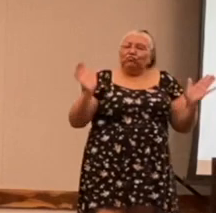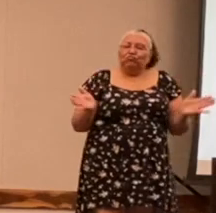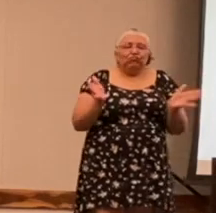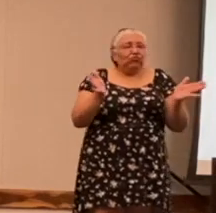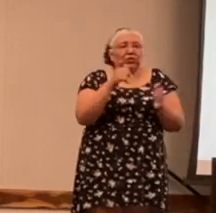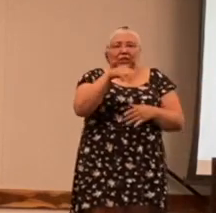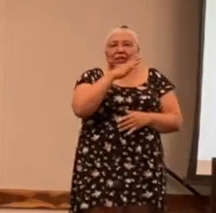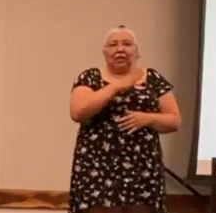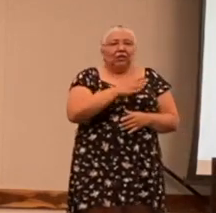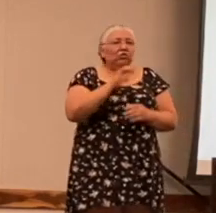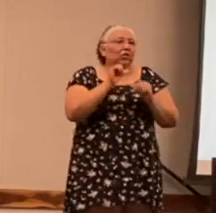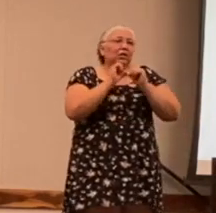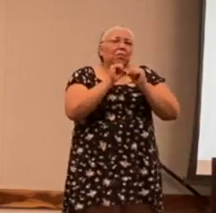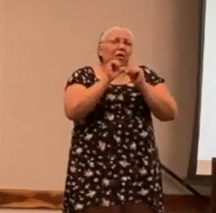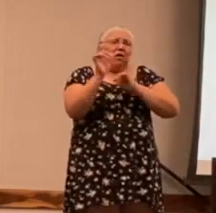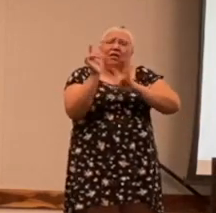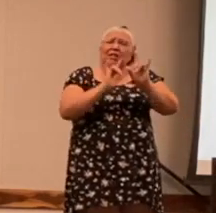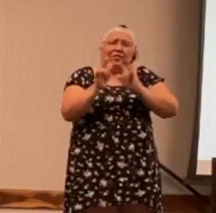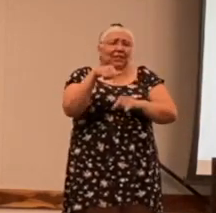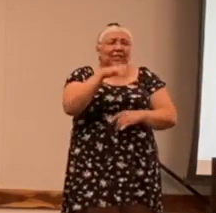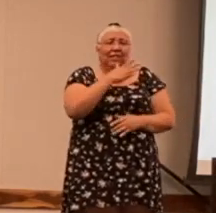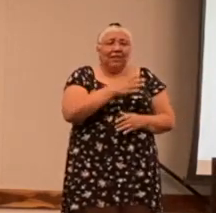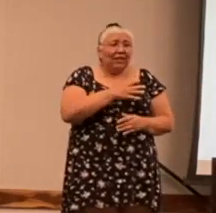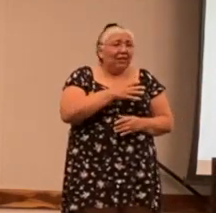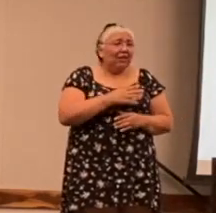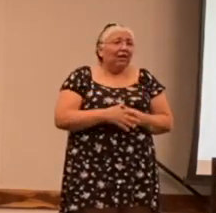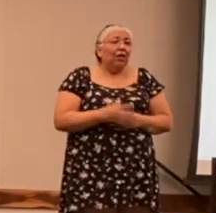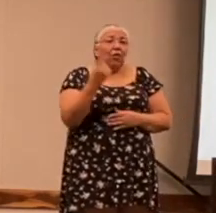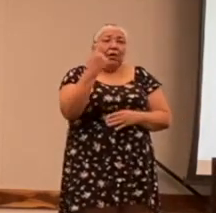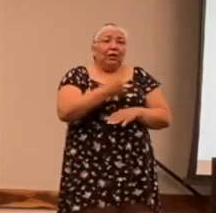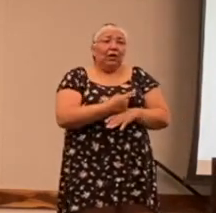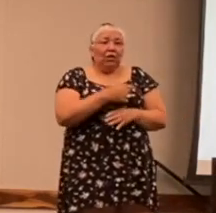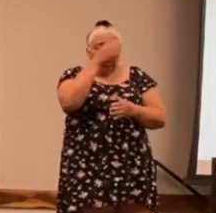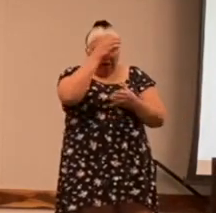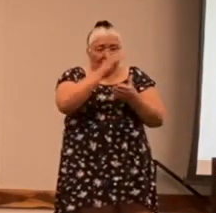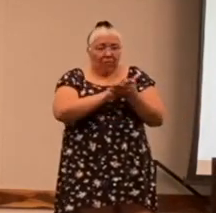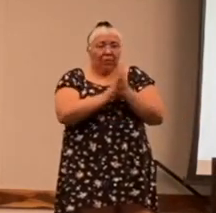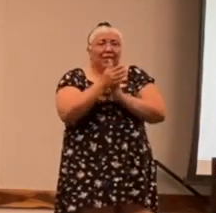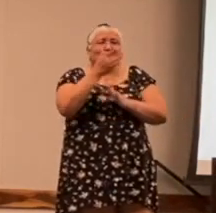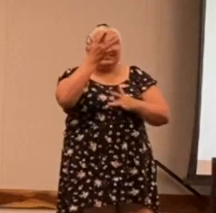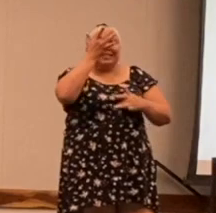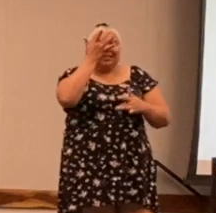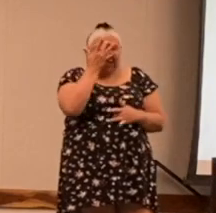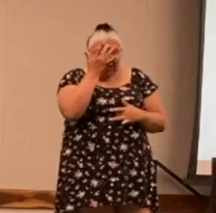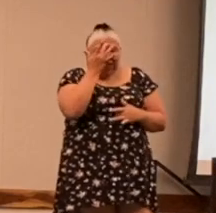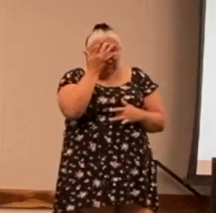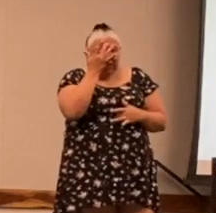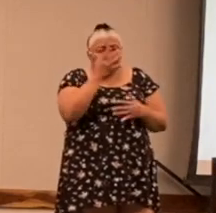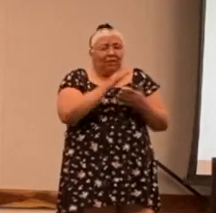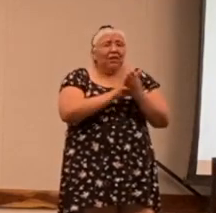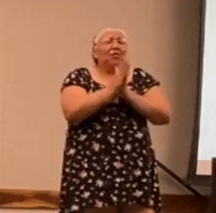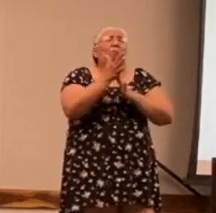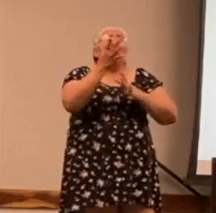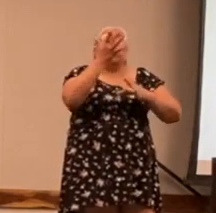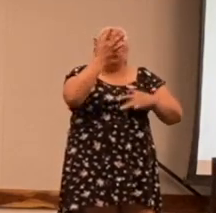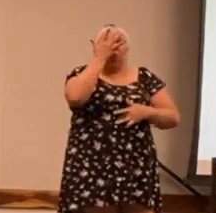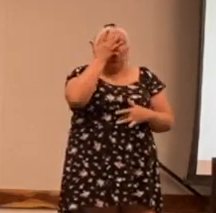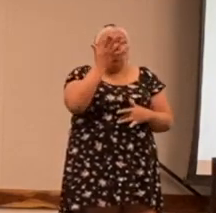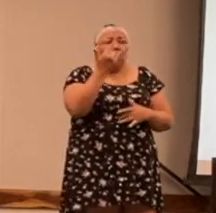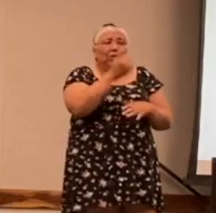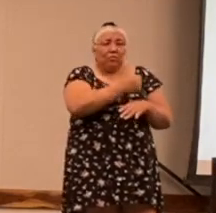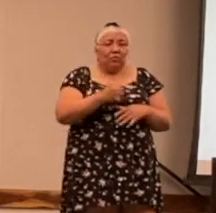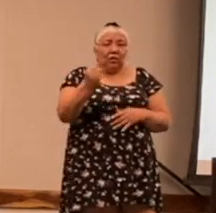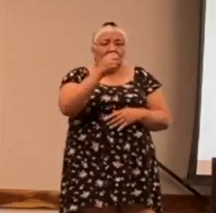her. I just tried to keep on loving her. But one day her husband got really sick. My husband got really sick and was placed